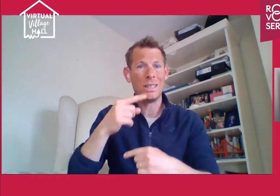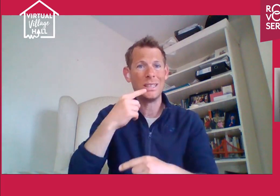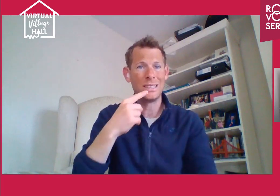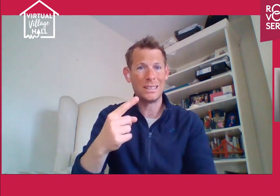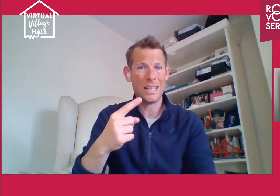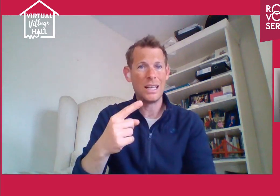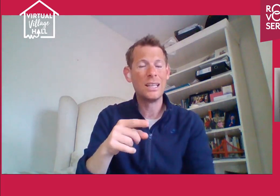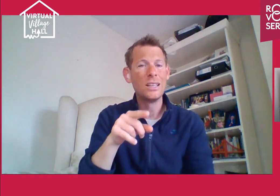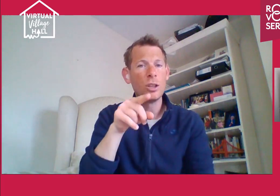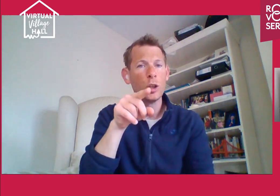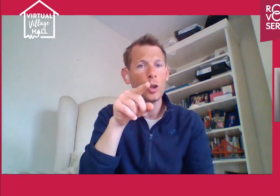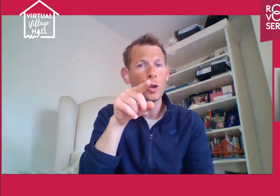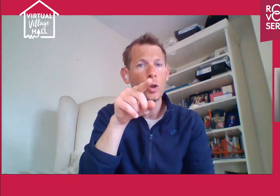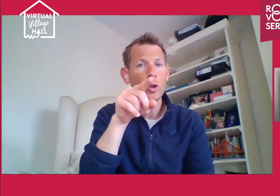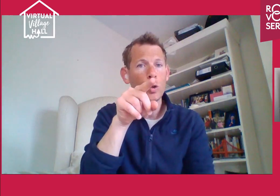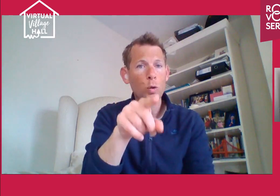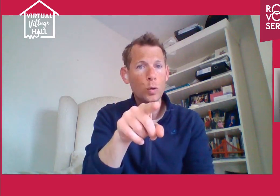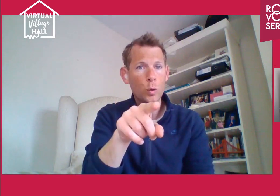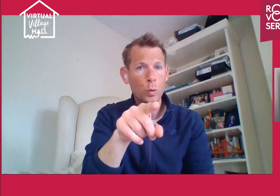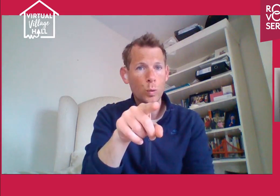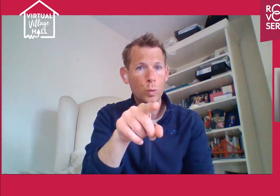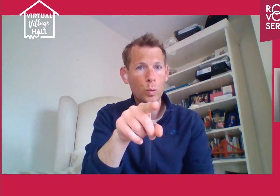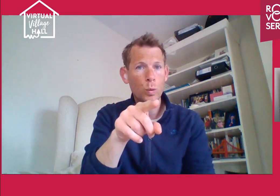in BSL, it's switched. You say you,